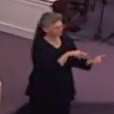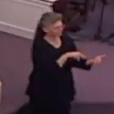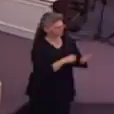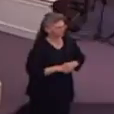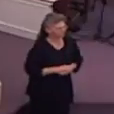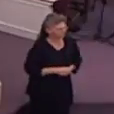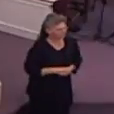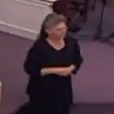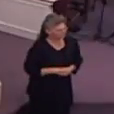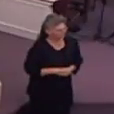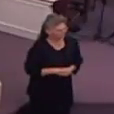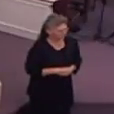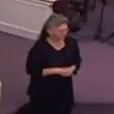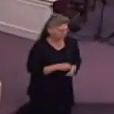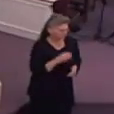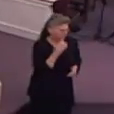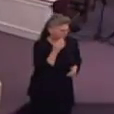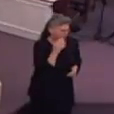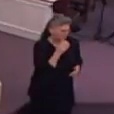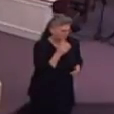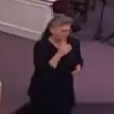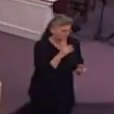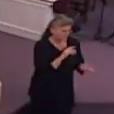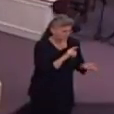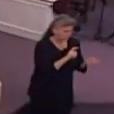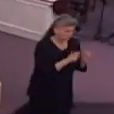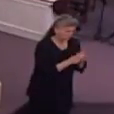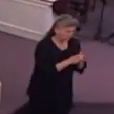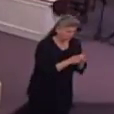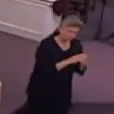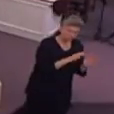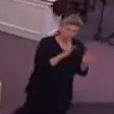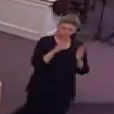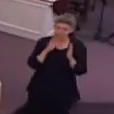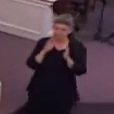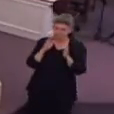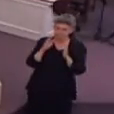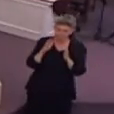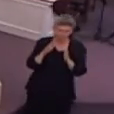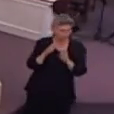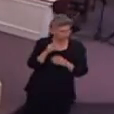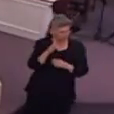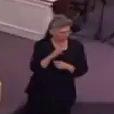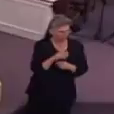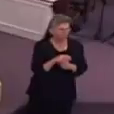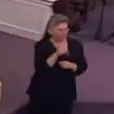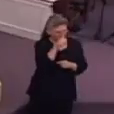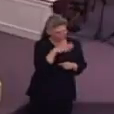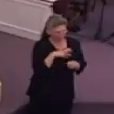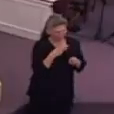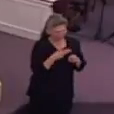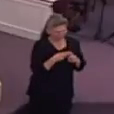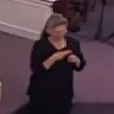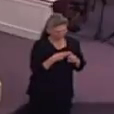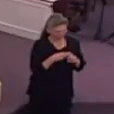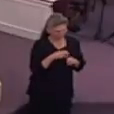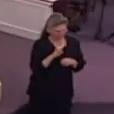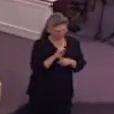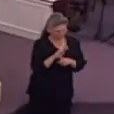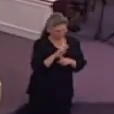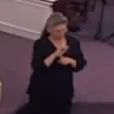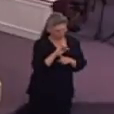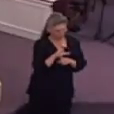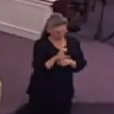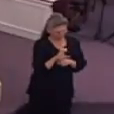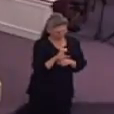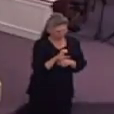togetherness and they turn to God. Mike tells the story of a man by the name of Eric, amen, who was a recovering alcoholic. And he stood